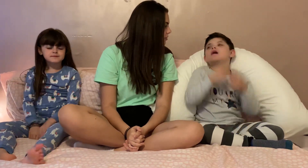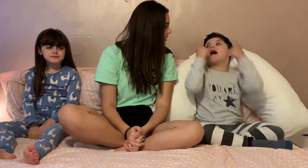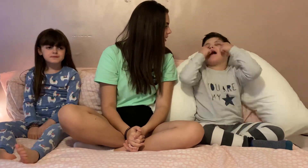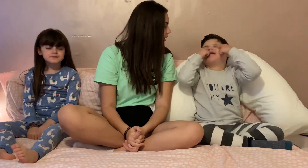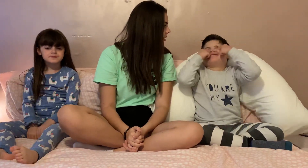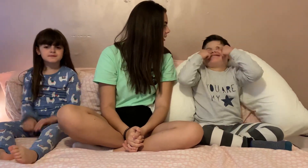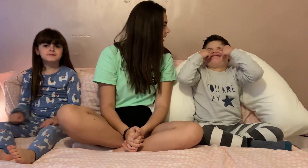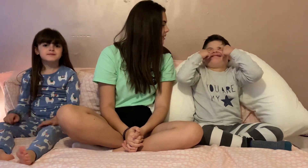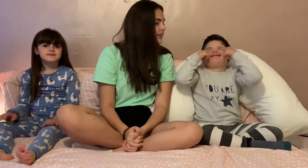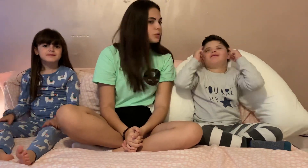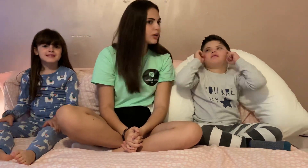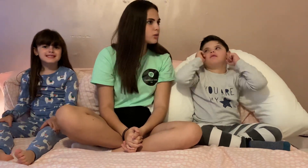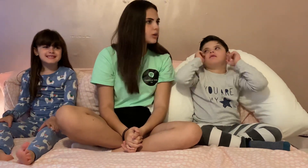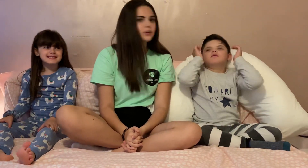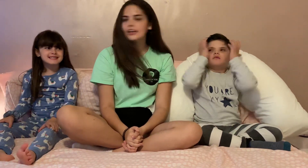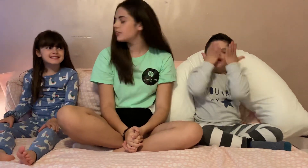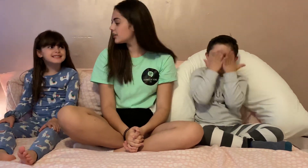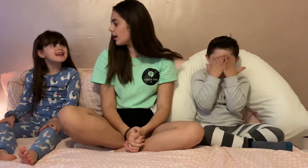ready? Is it Twinkle Twinkle Little Star?